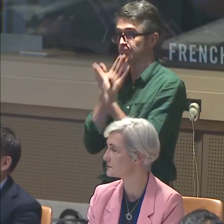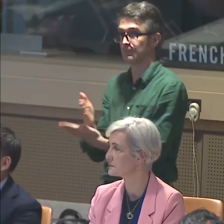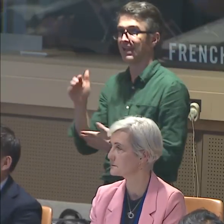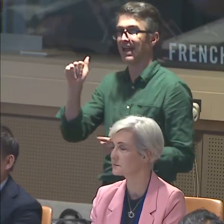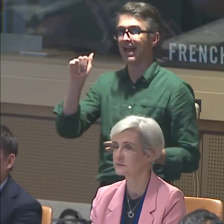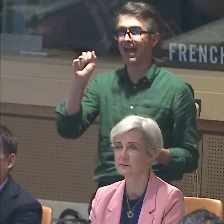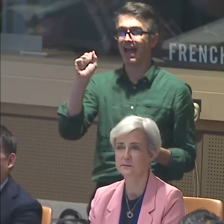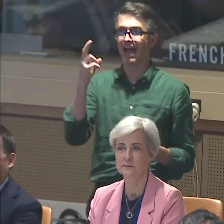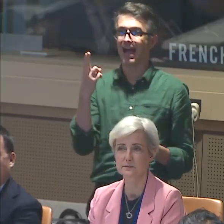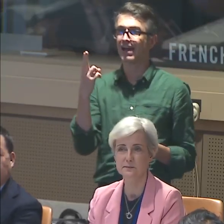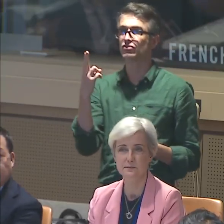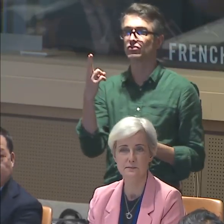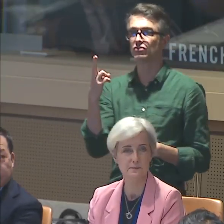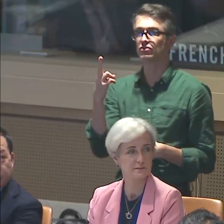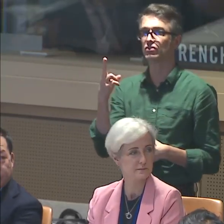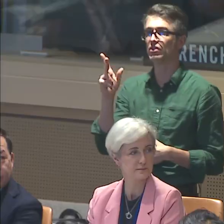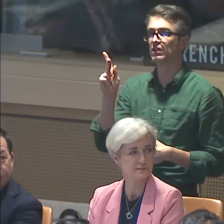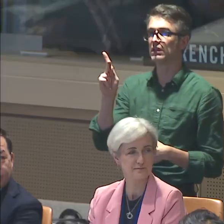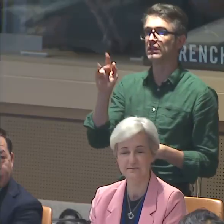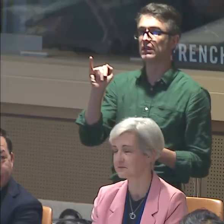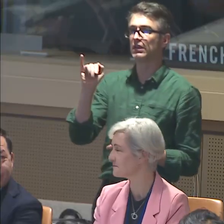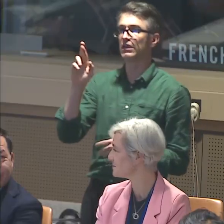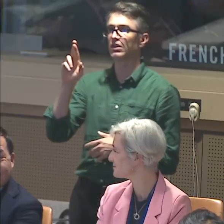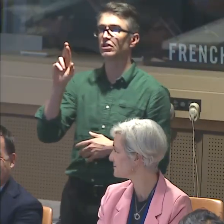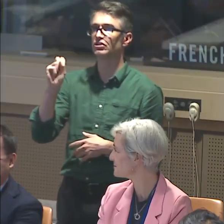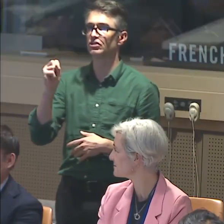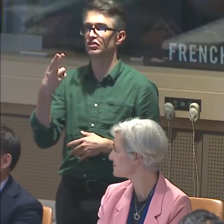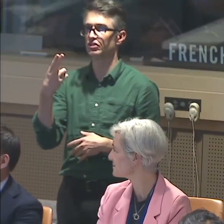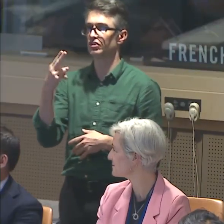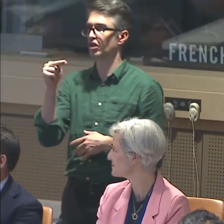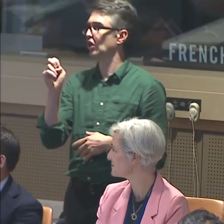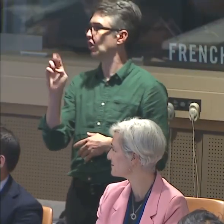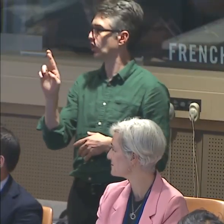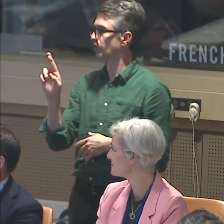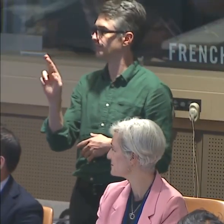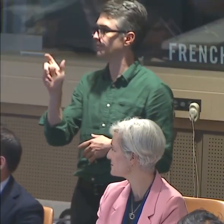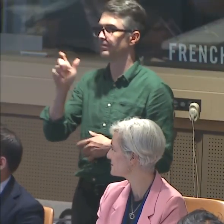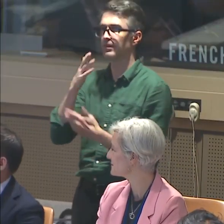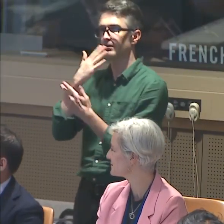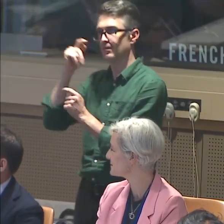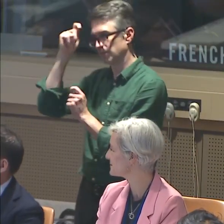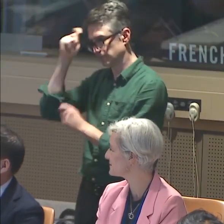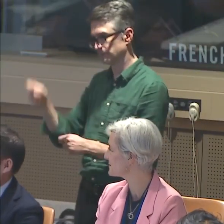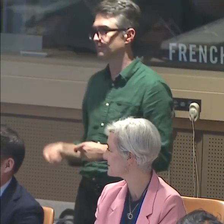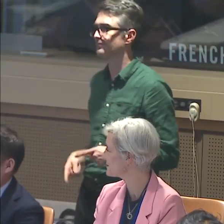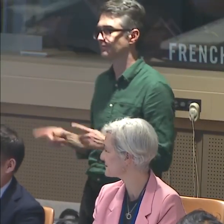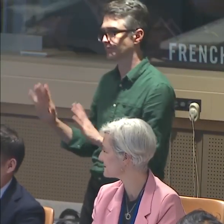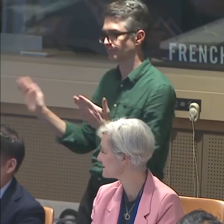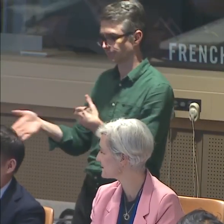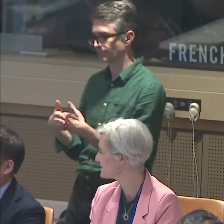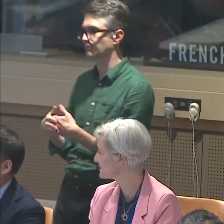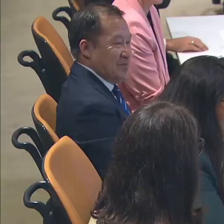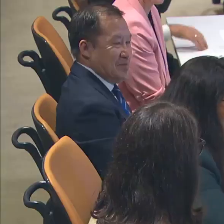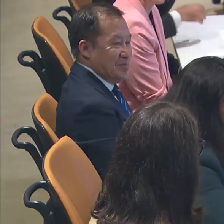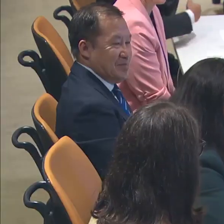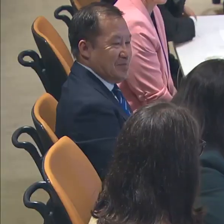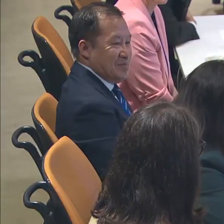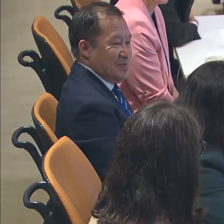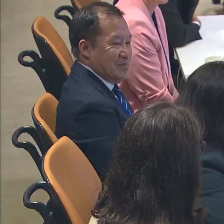Assembly at the United Kingdom Mission, to give the closing reflections. Fantastic. Thank you so much.